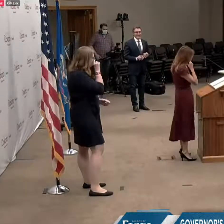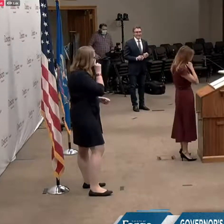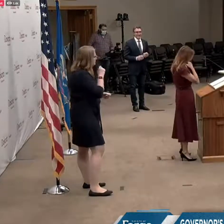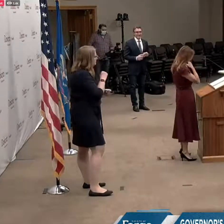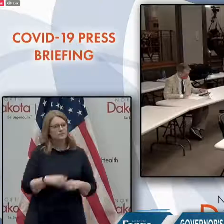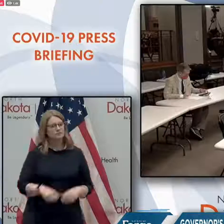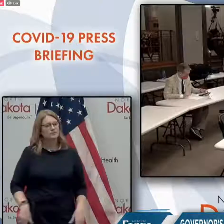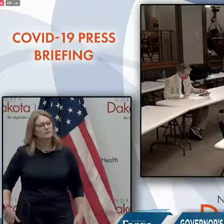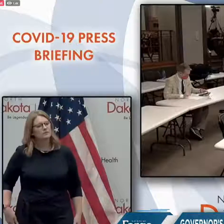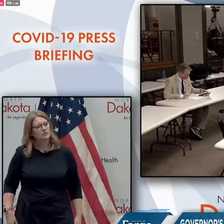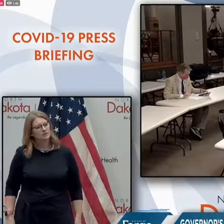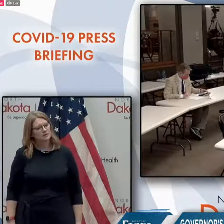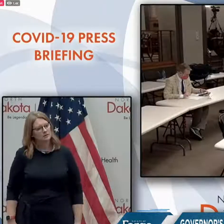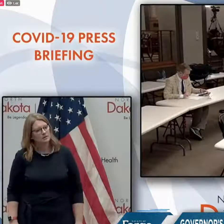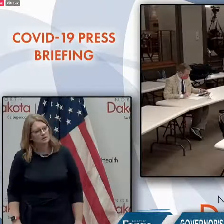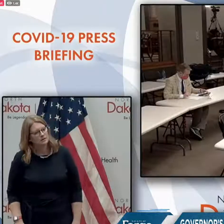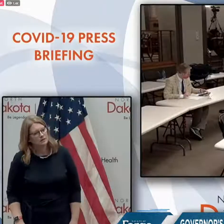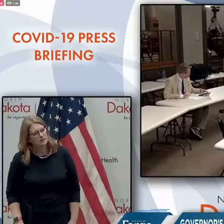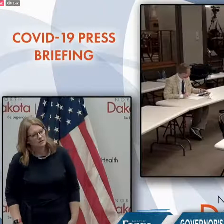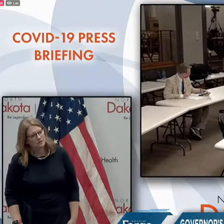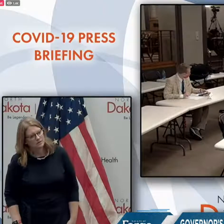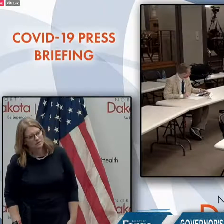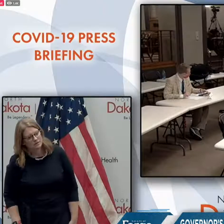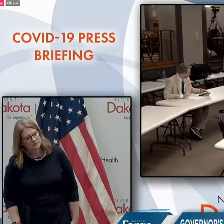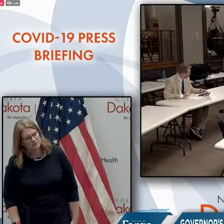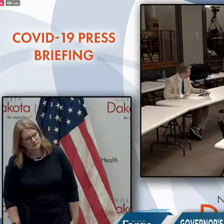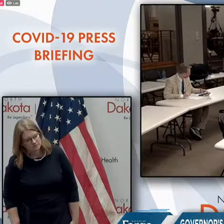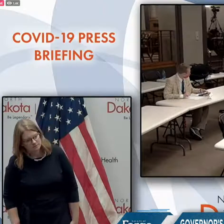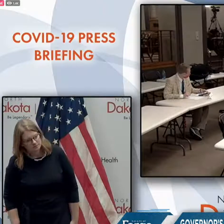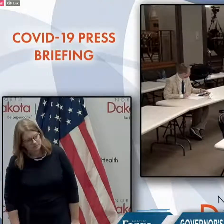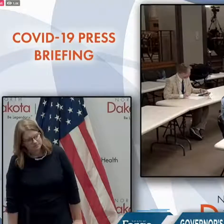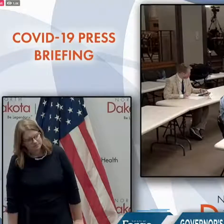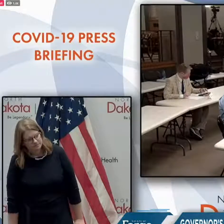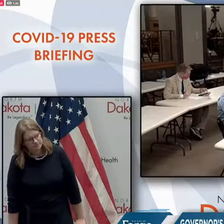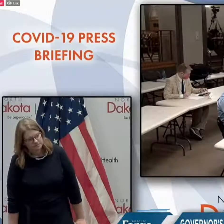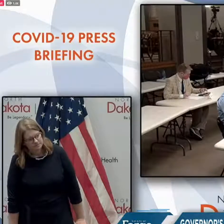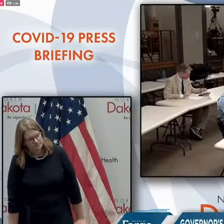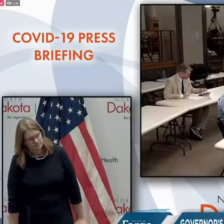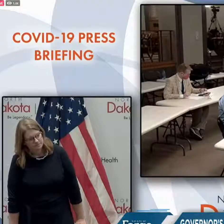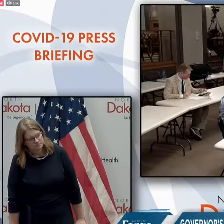Question, do you have a rough estimate or a rough percentage of how many schools